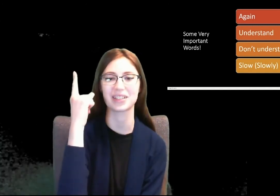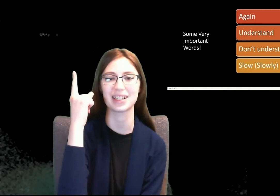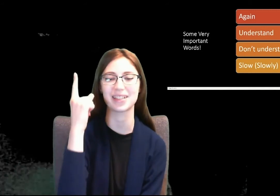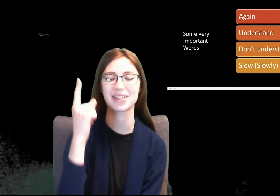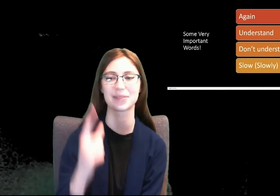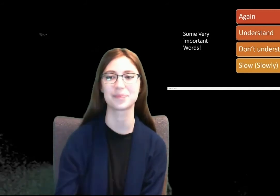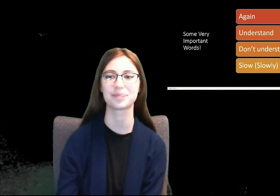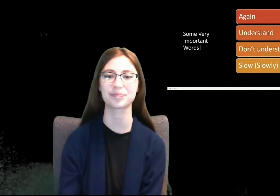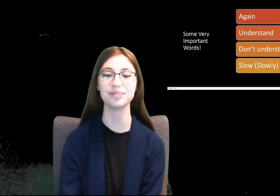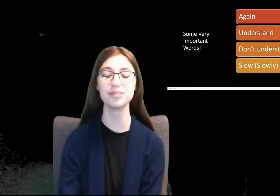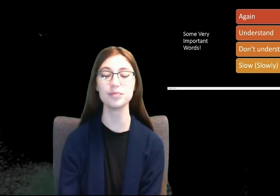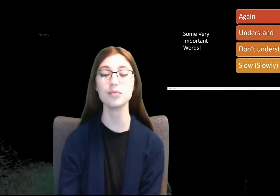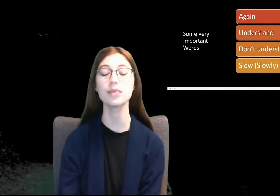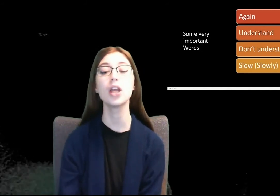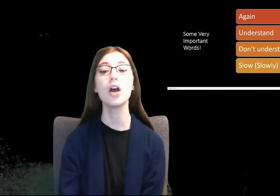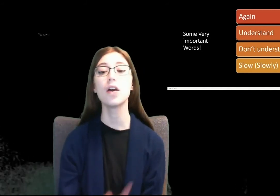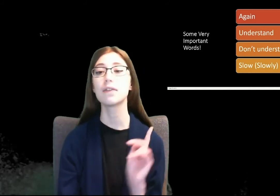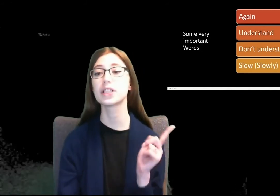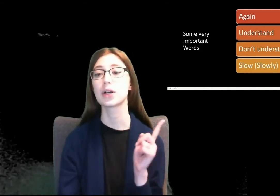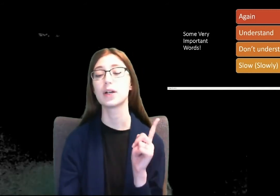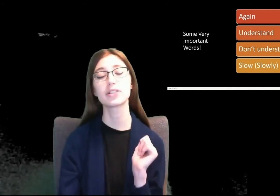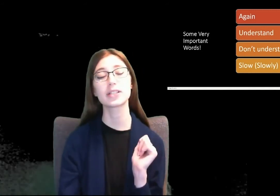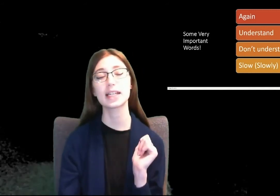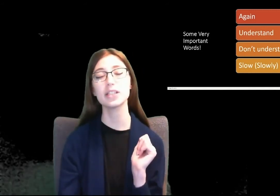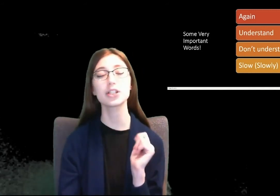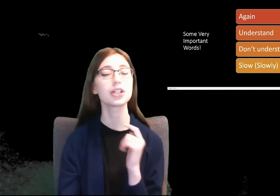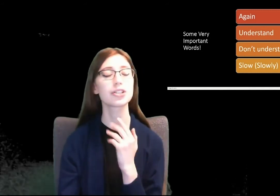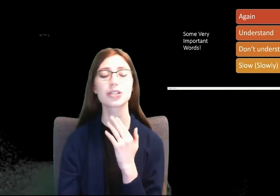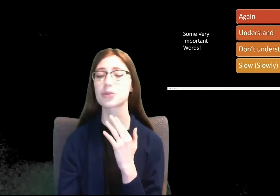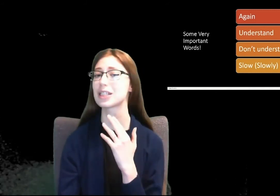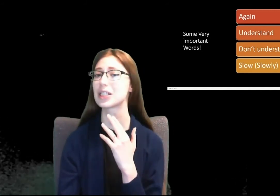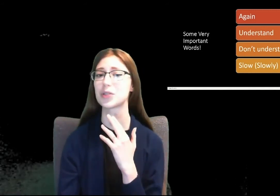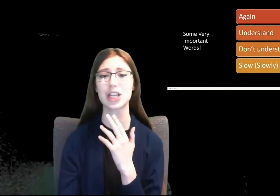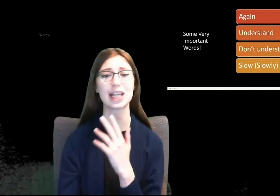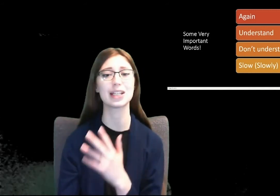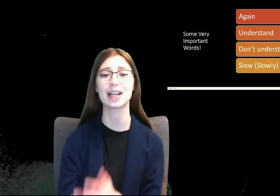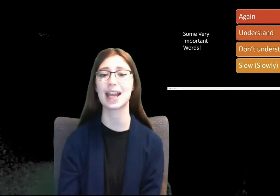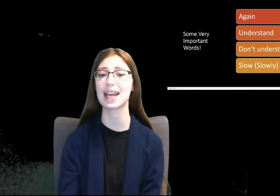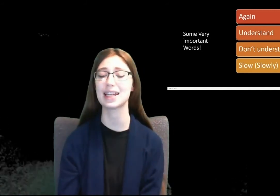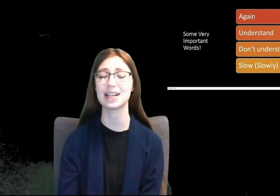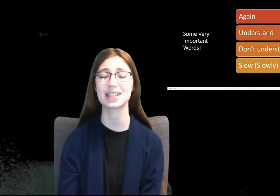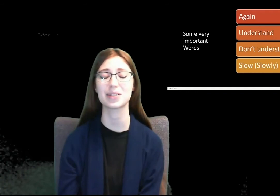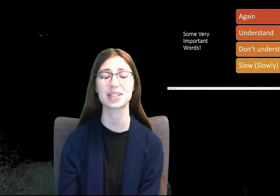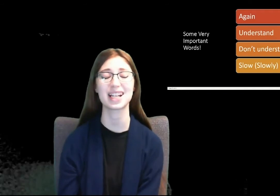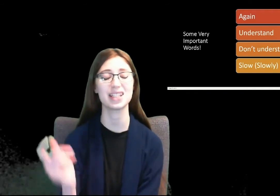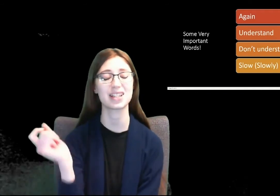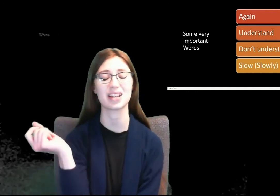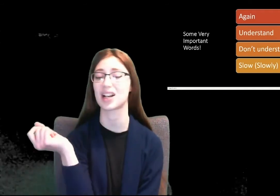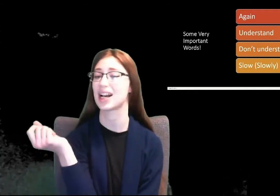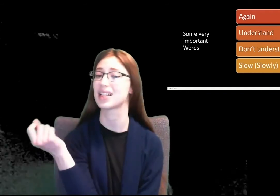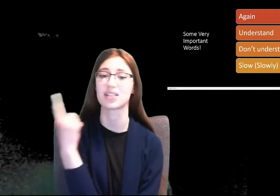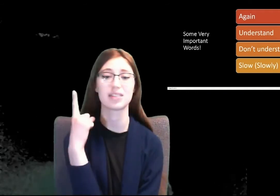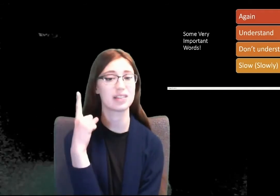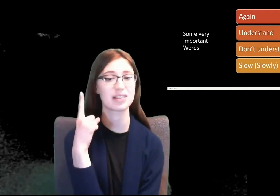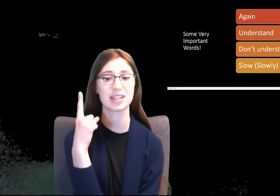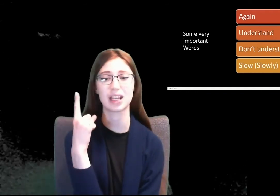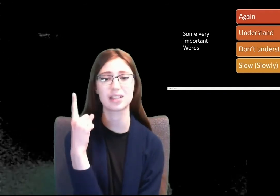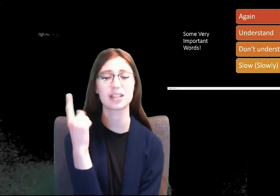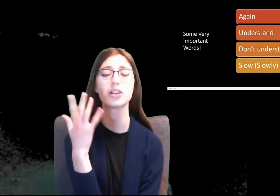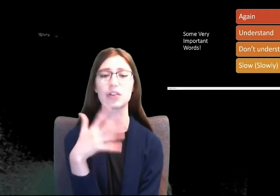Understand. For don't understand, you're just going to shake your head as you sign. I don't understand. You know, your